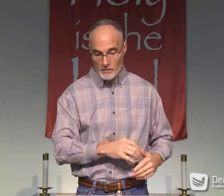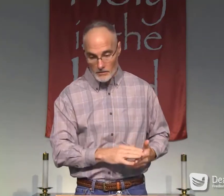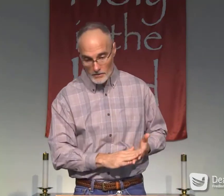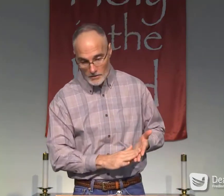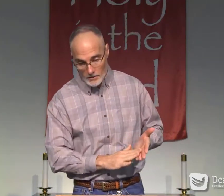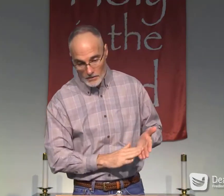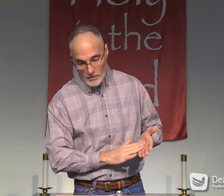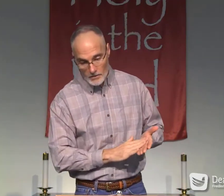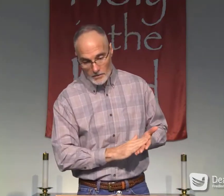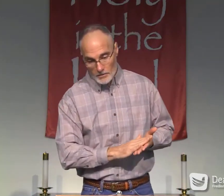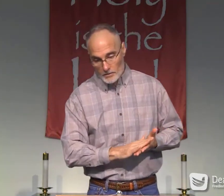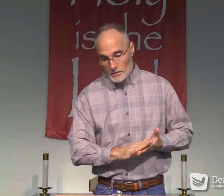one myself.